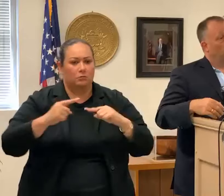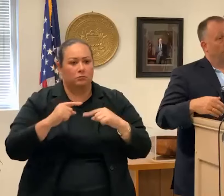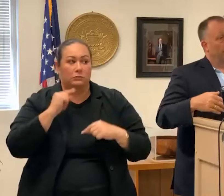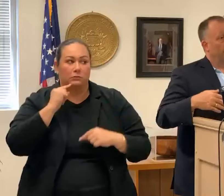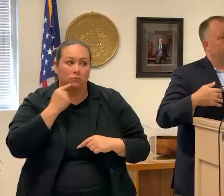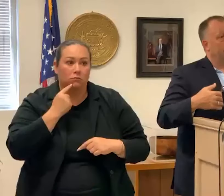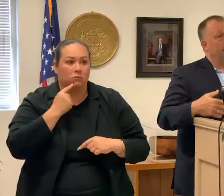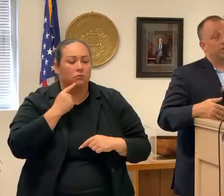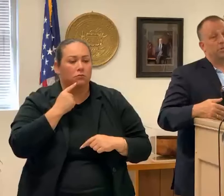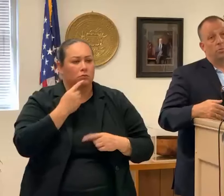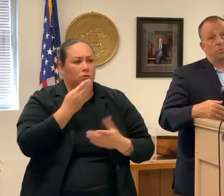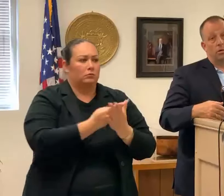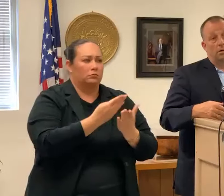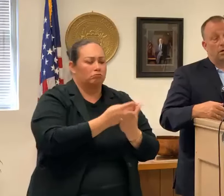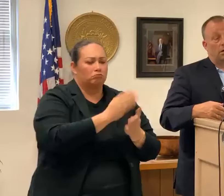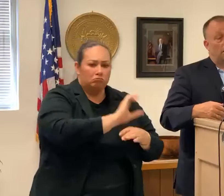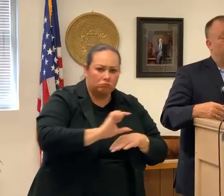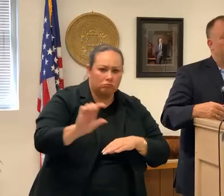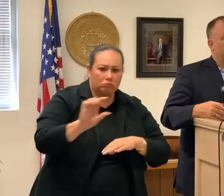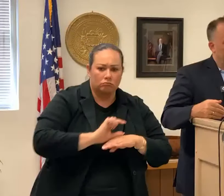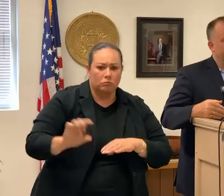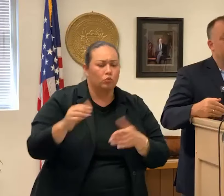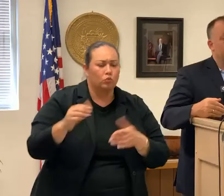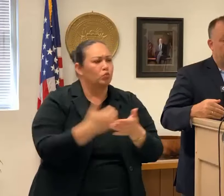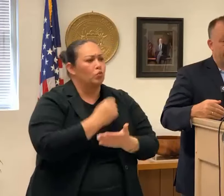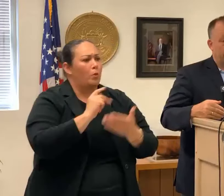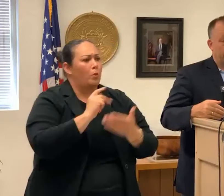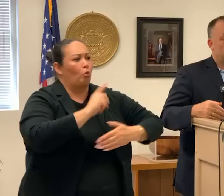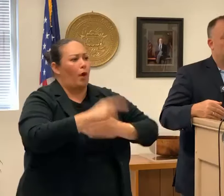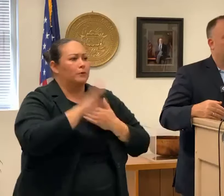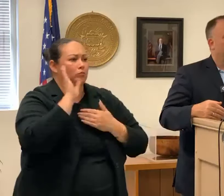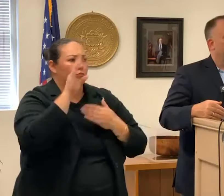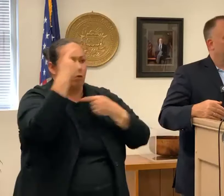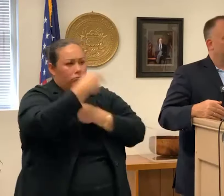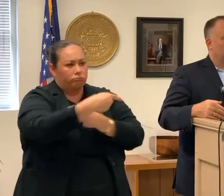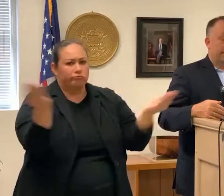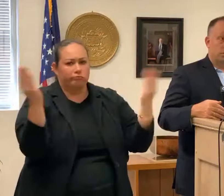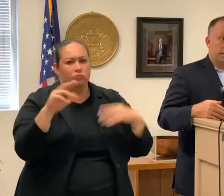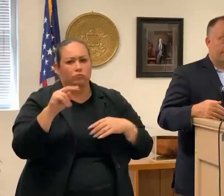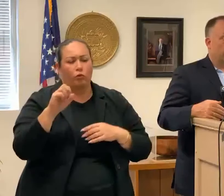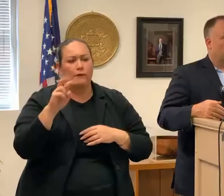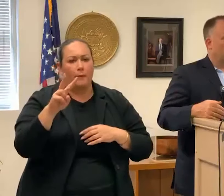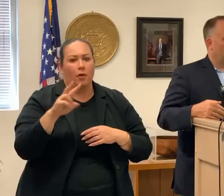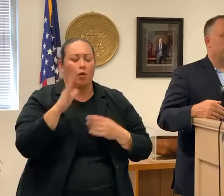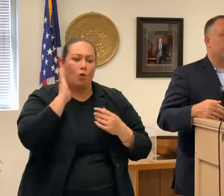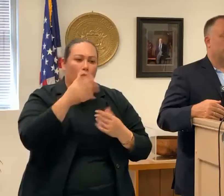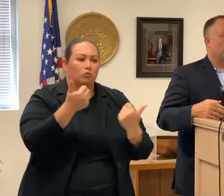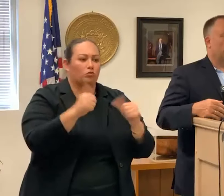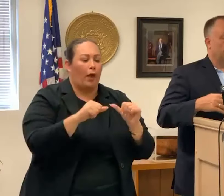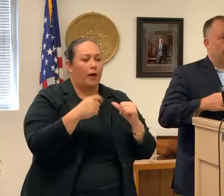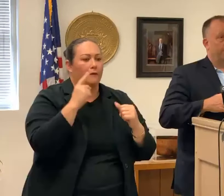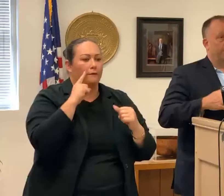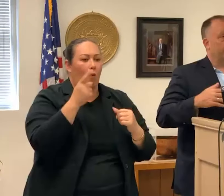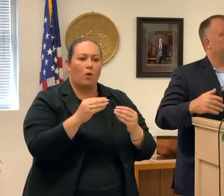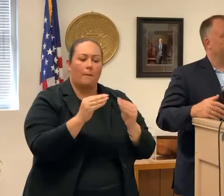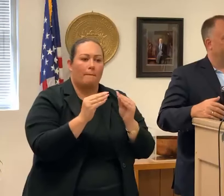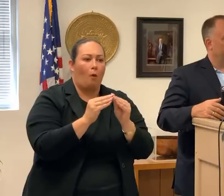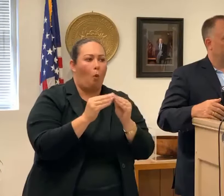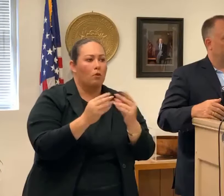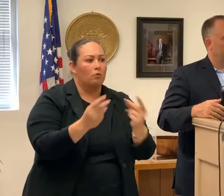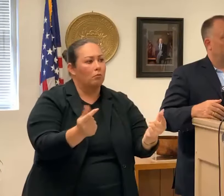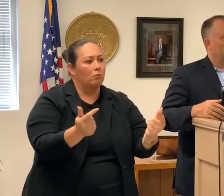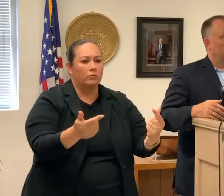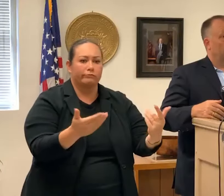resources, hopefully in a much more expedited way so that they don't have to wait for a long period